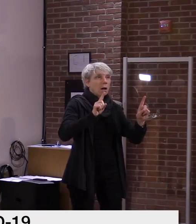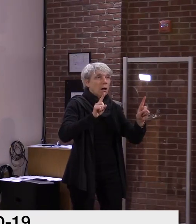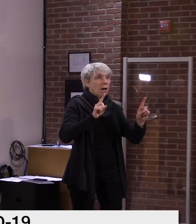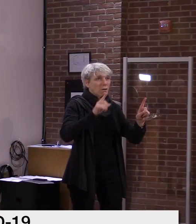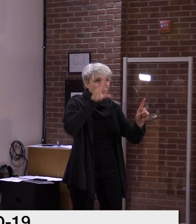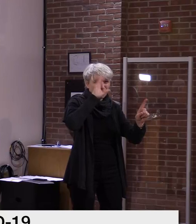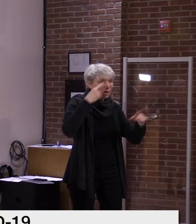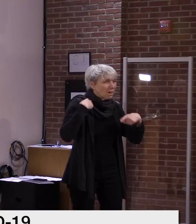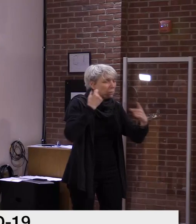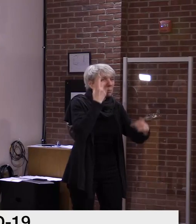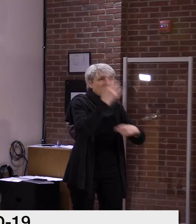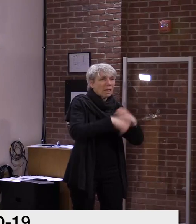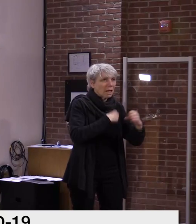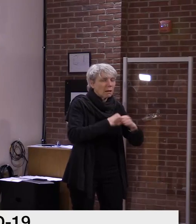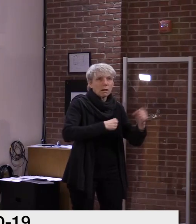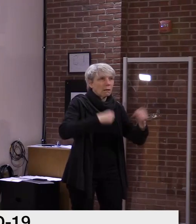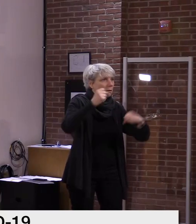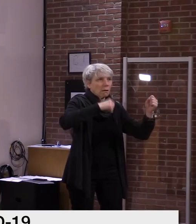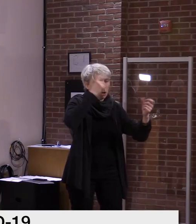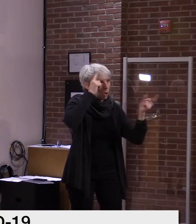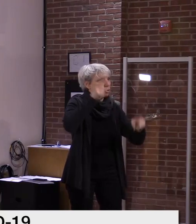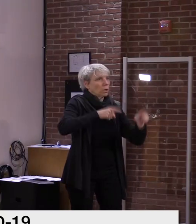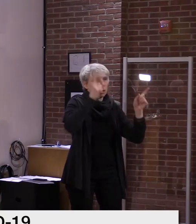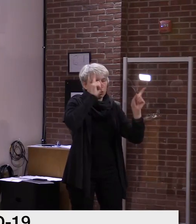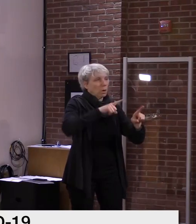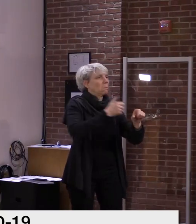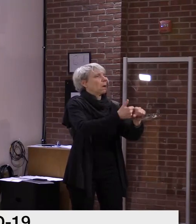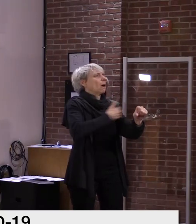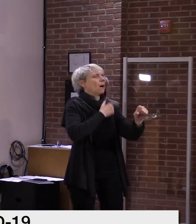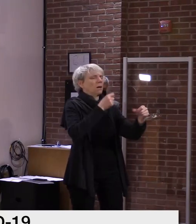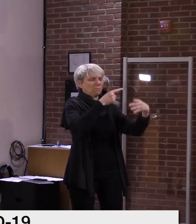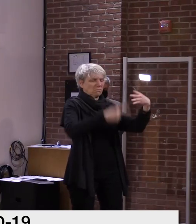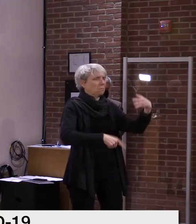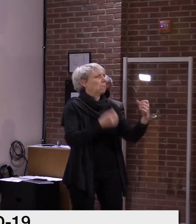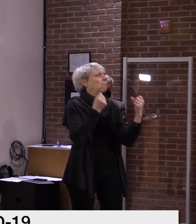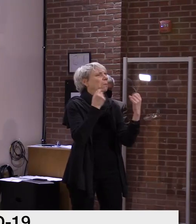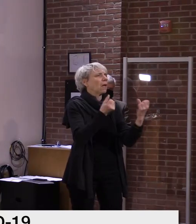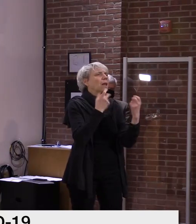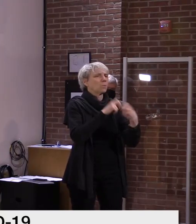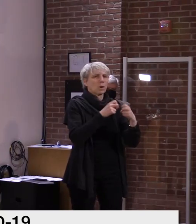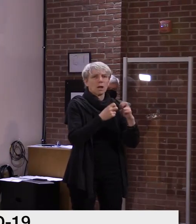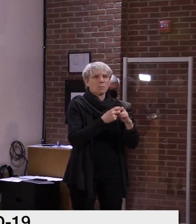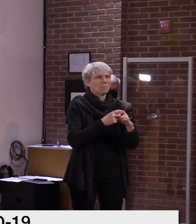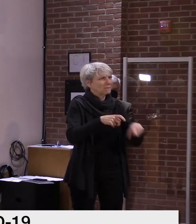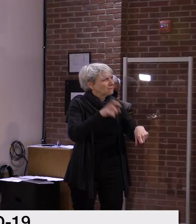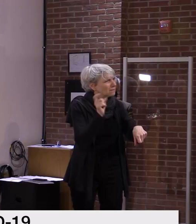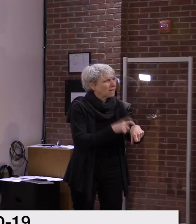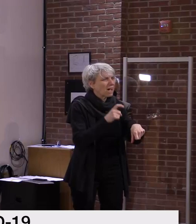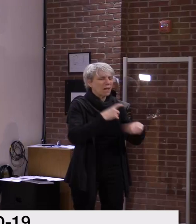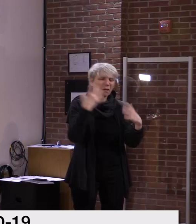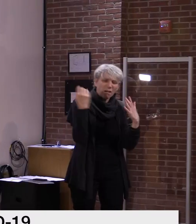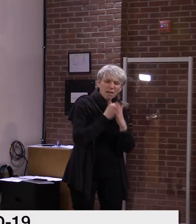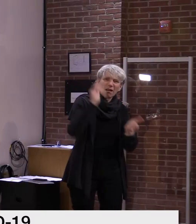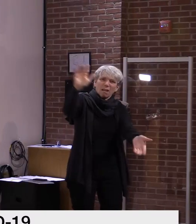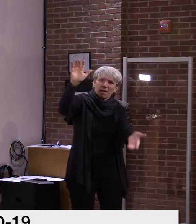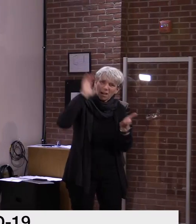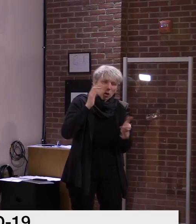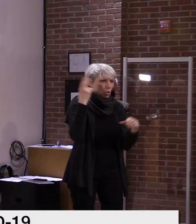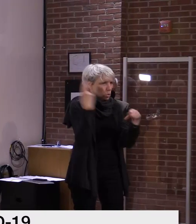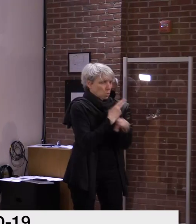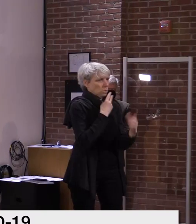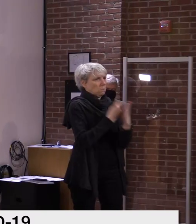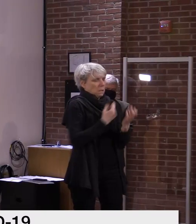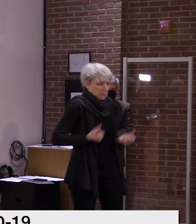agreed with on in terms of some of these monumental issues that have plagued our state for